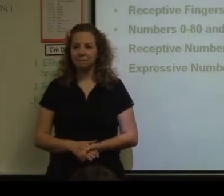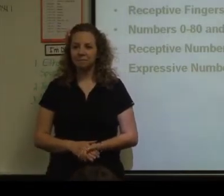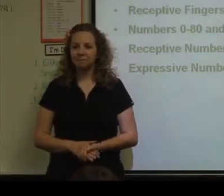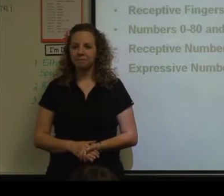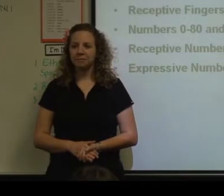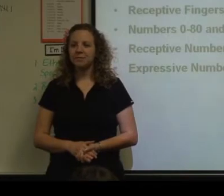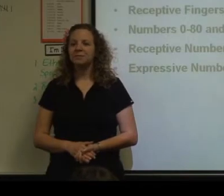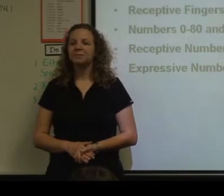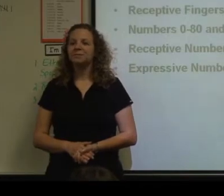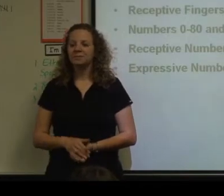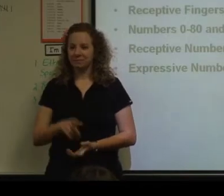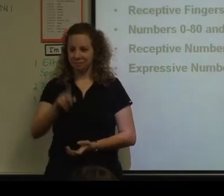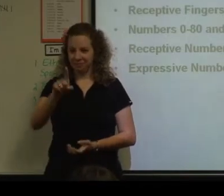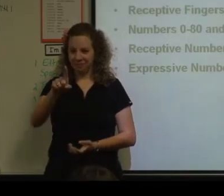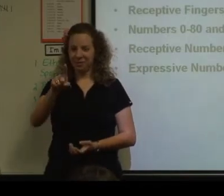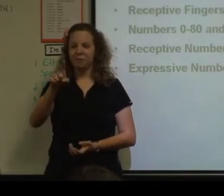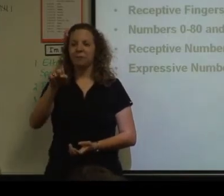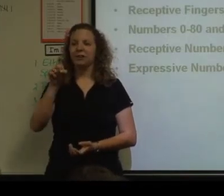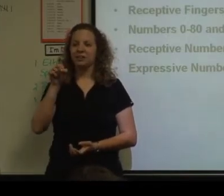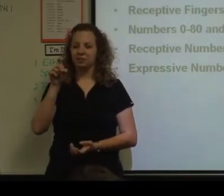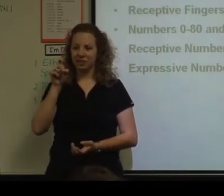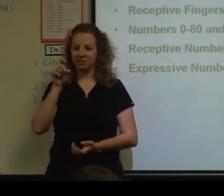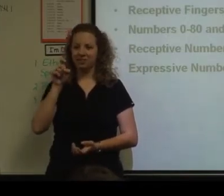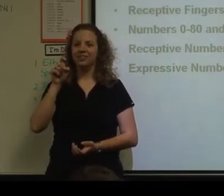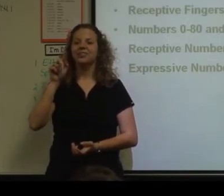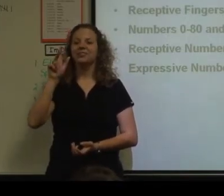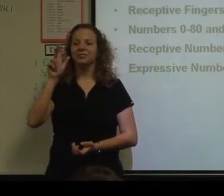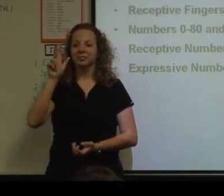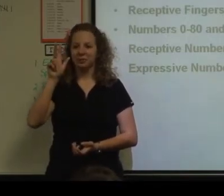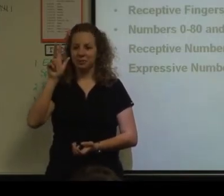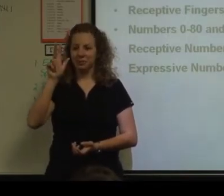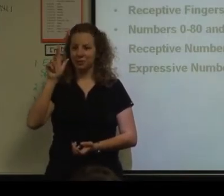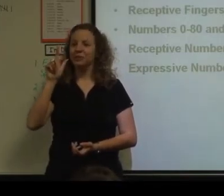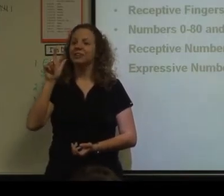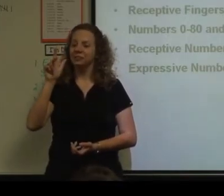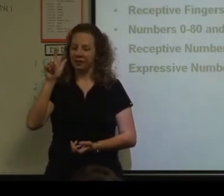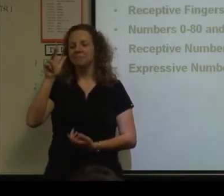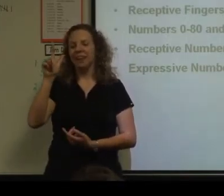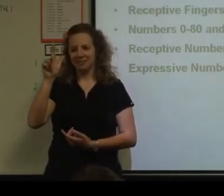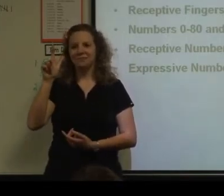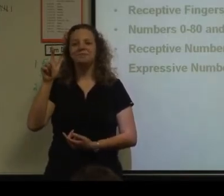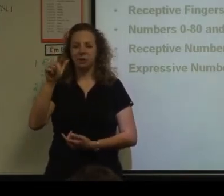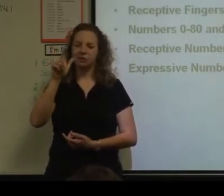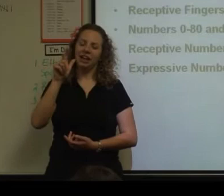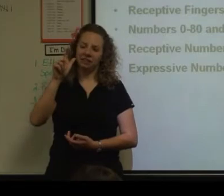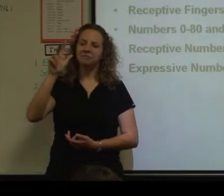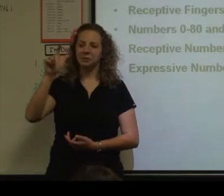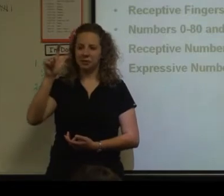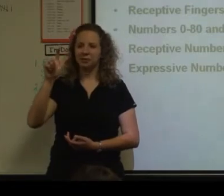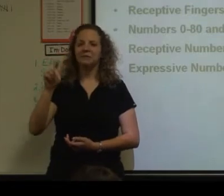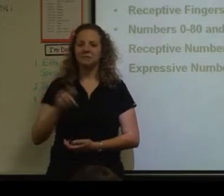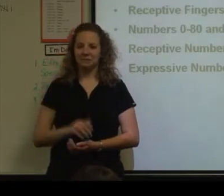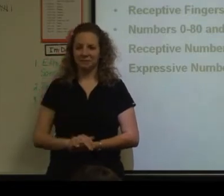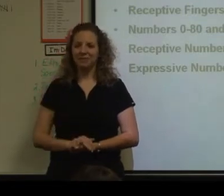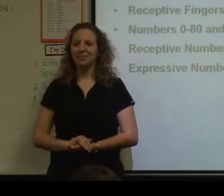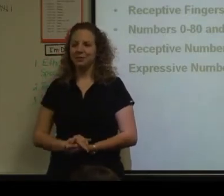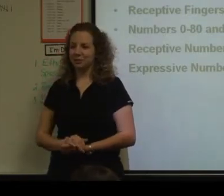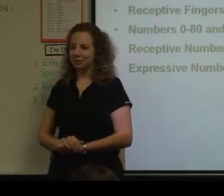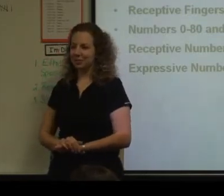then you go 1, 100, and then 20. 23. Oh, 23. Yeah, or yeah, 23. So you can put it